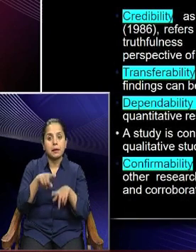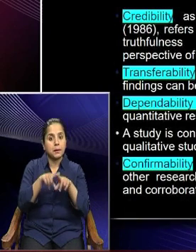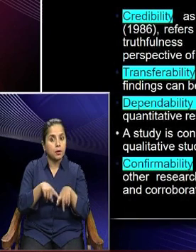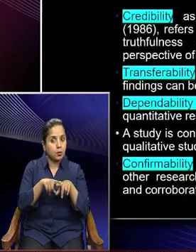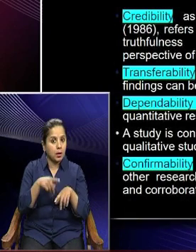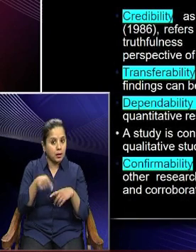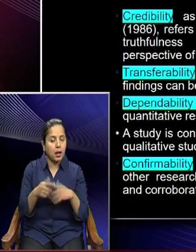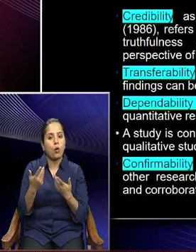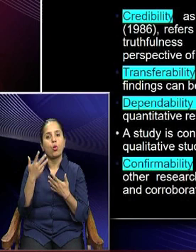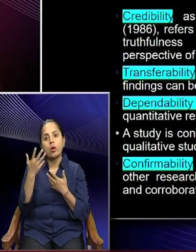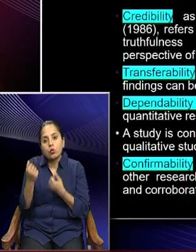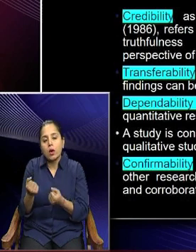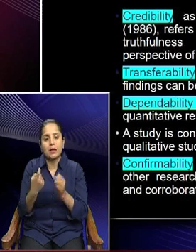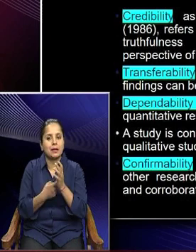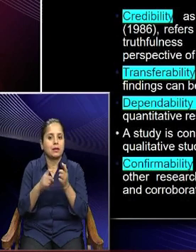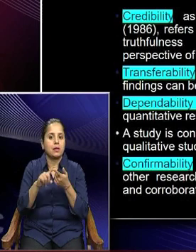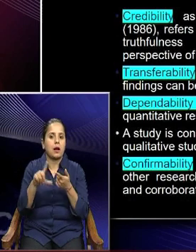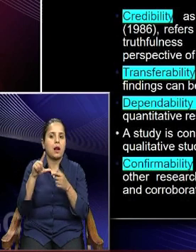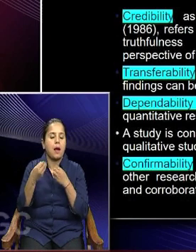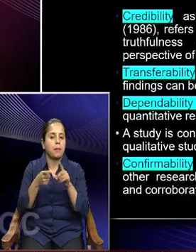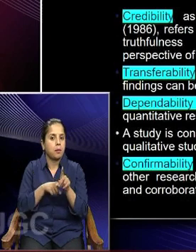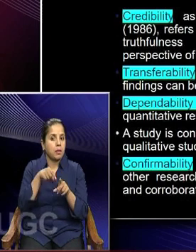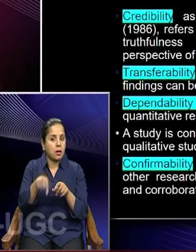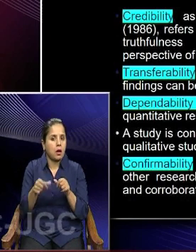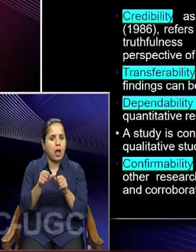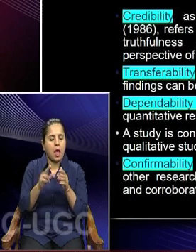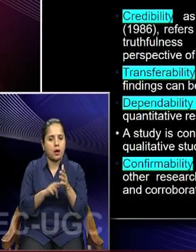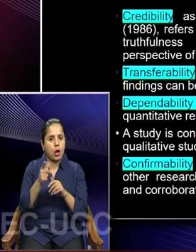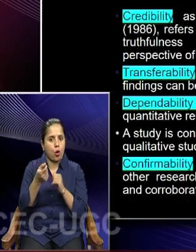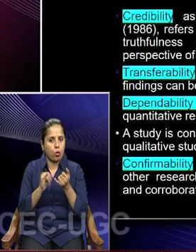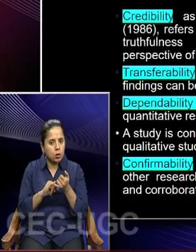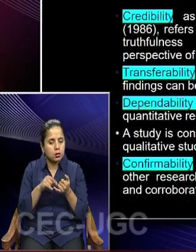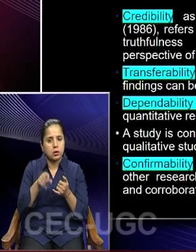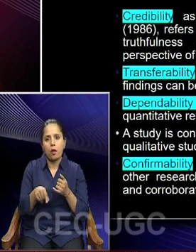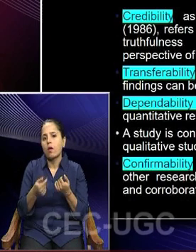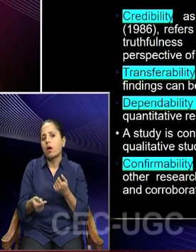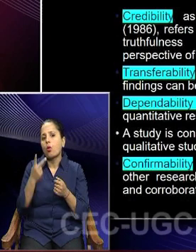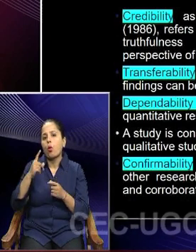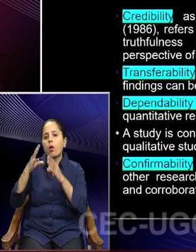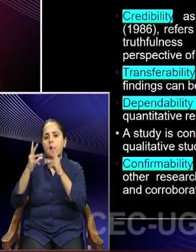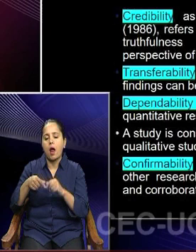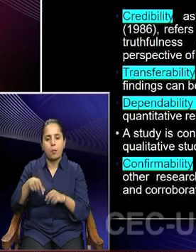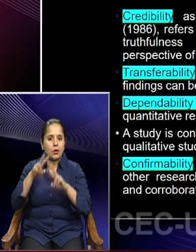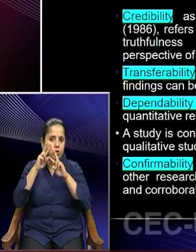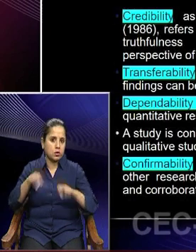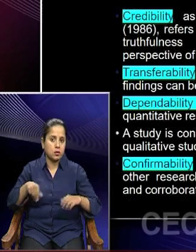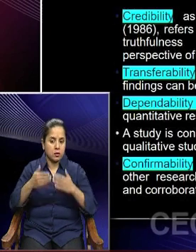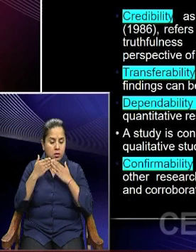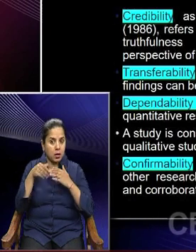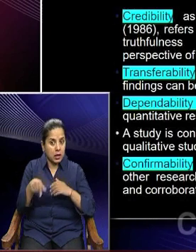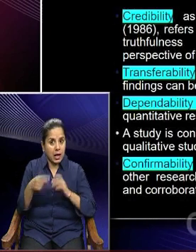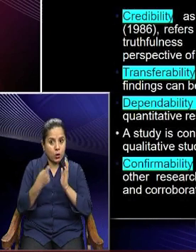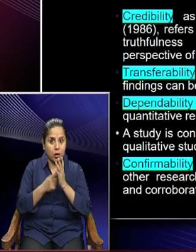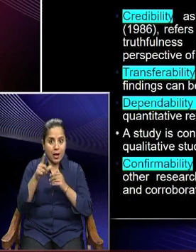dependability and reliability. These are analogous in quantitative research. A study is considered